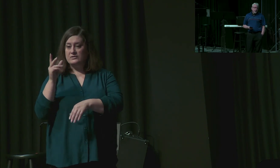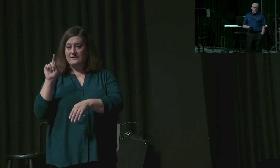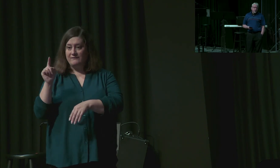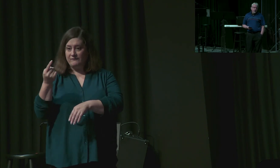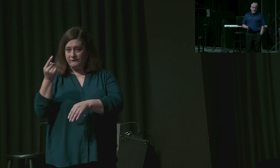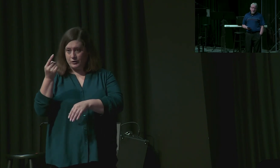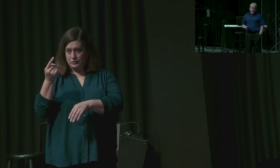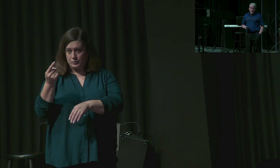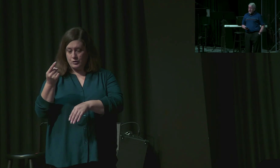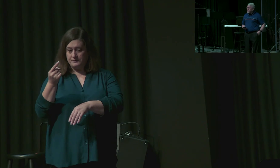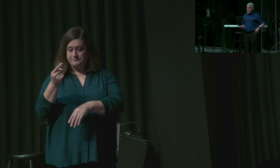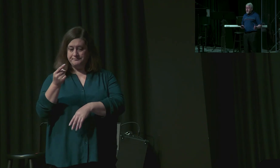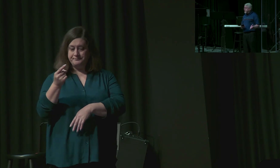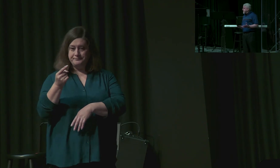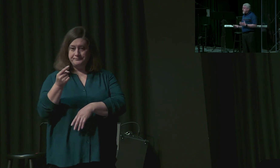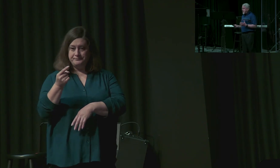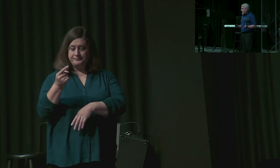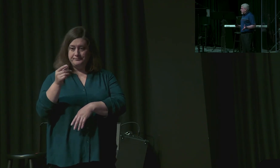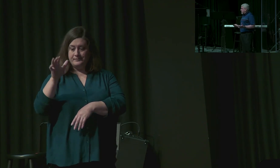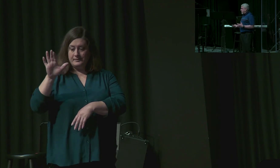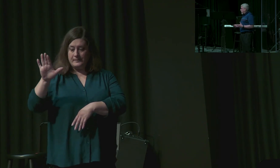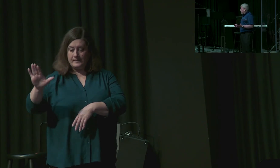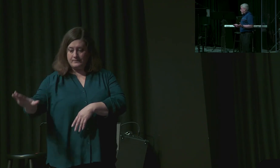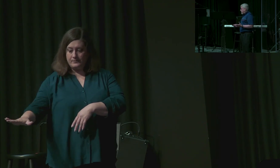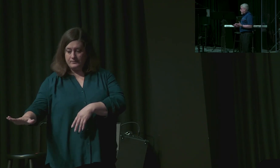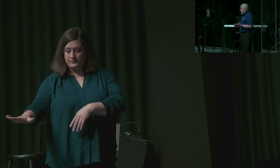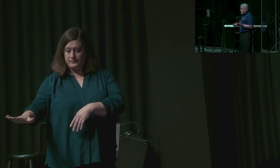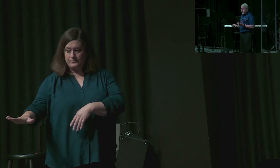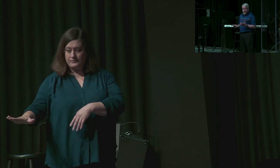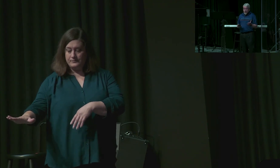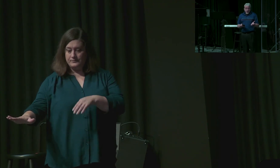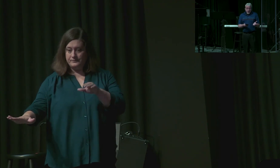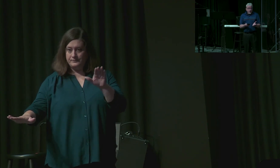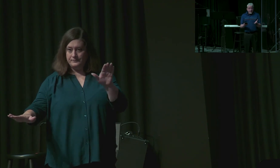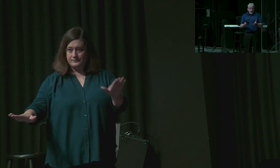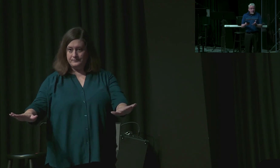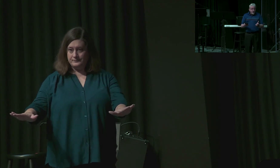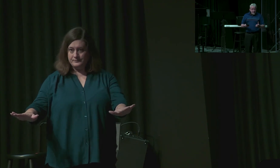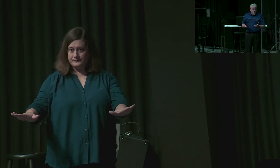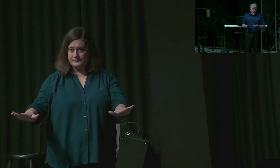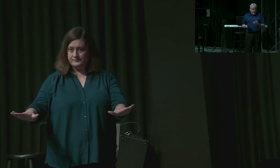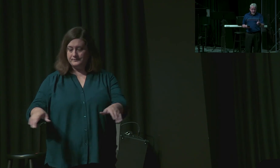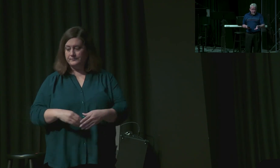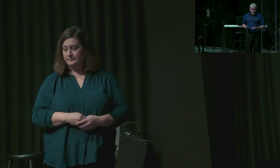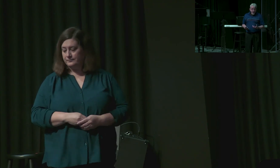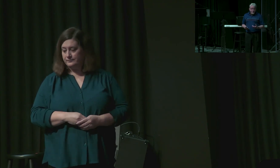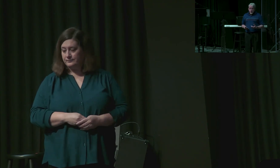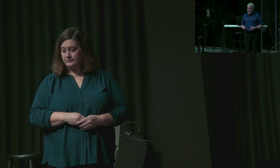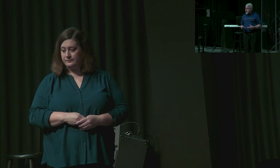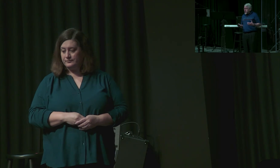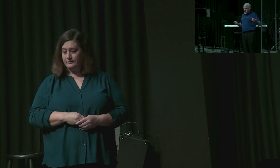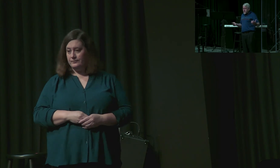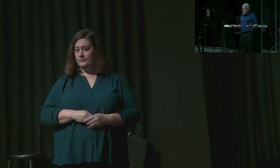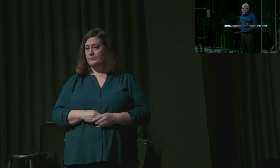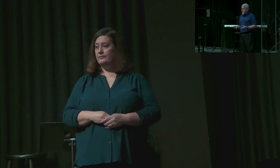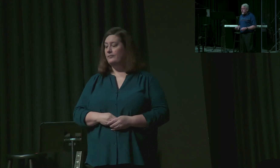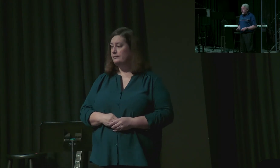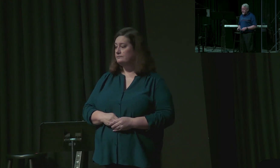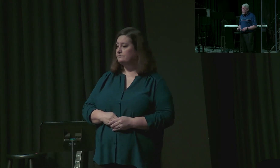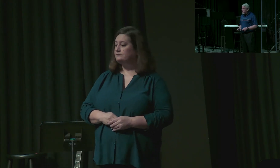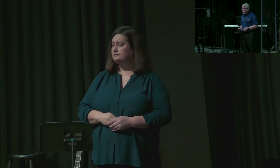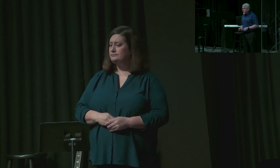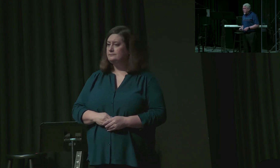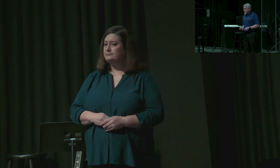notice here, once again, the shifting back and forth of Jacob's name. Even in this text, he's sometimes called Jacob and